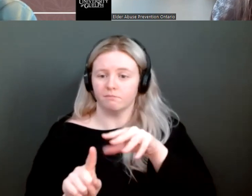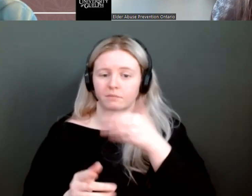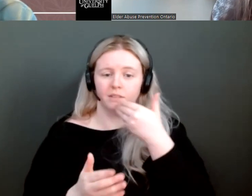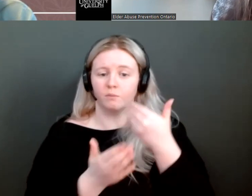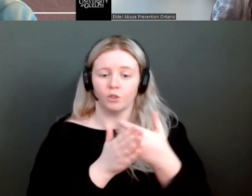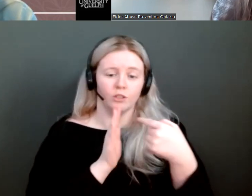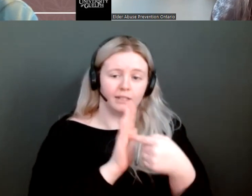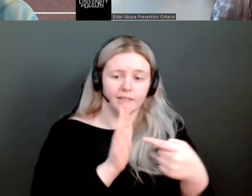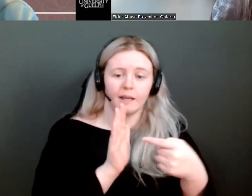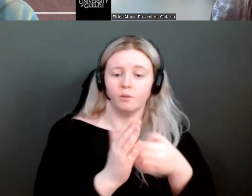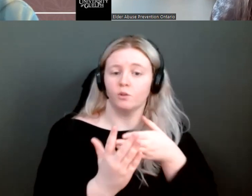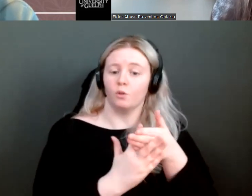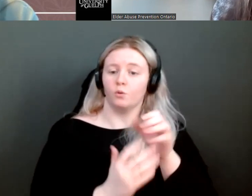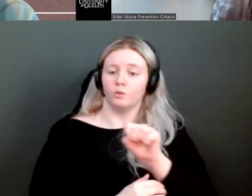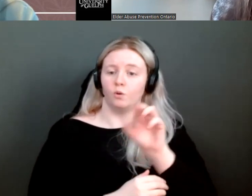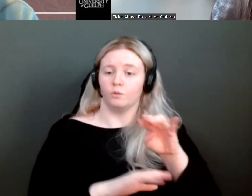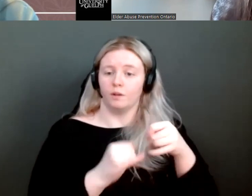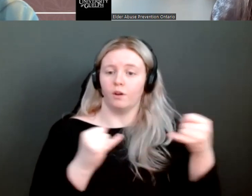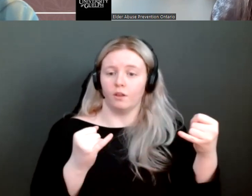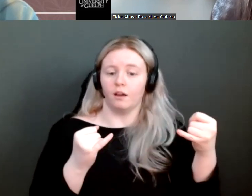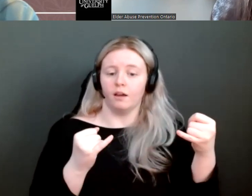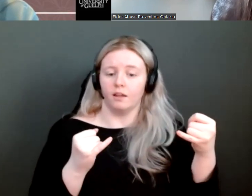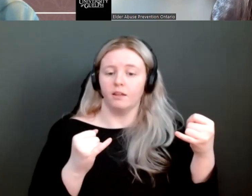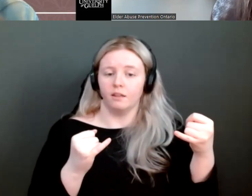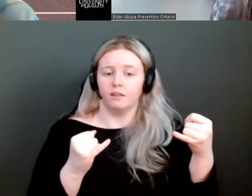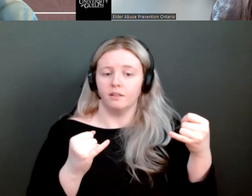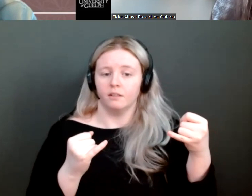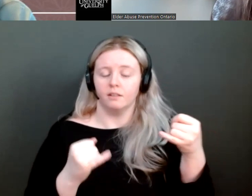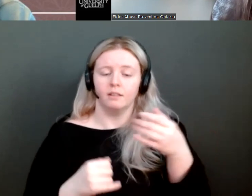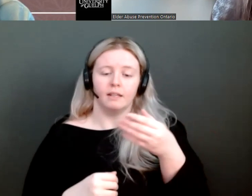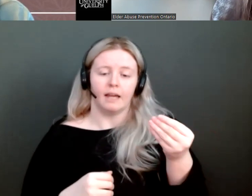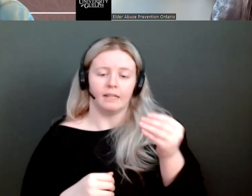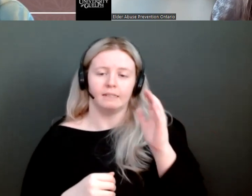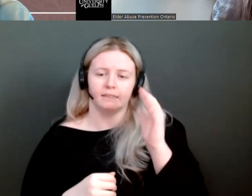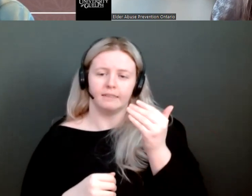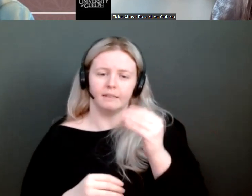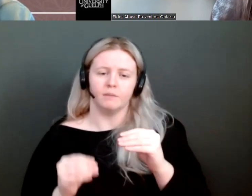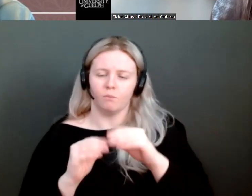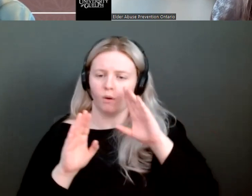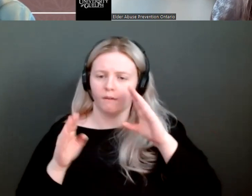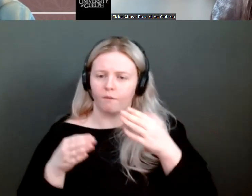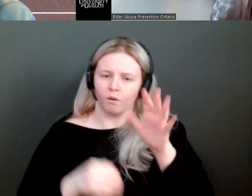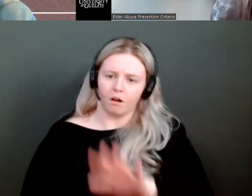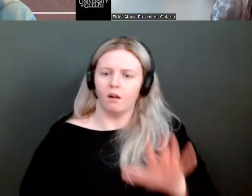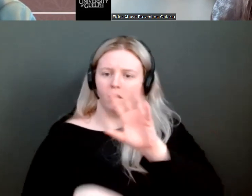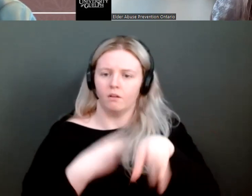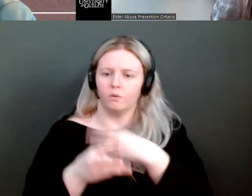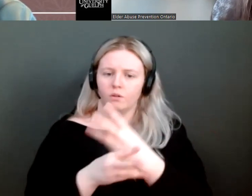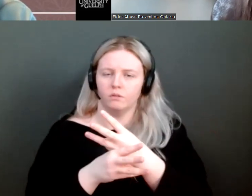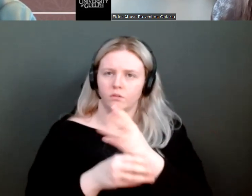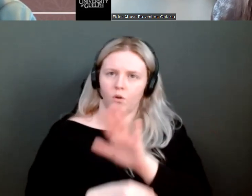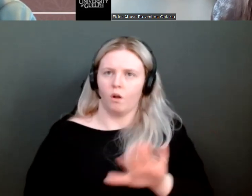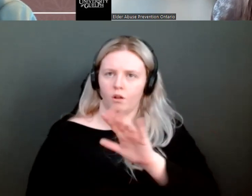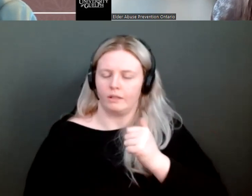through our social media. And there's been quite sort of a focus on this more internationally, because I think there's a recognition now that